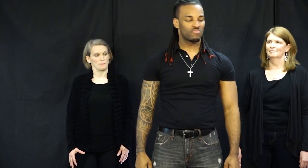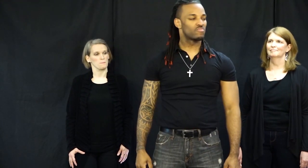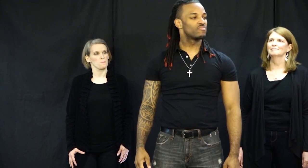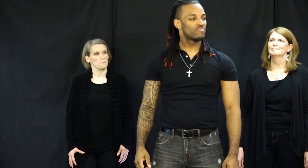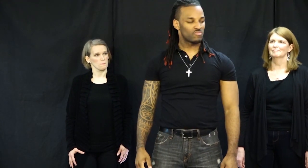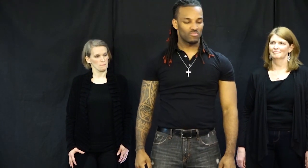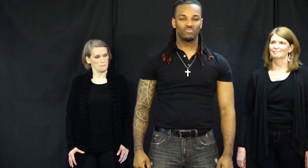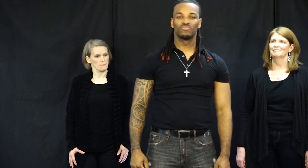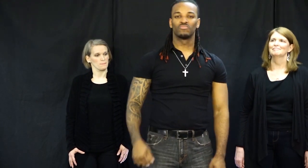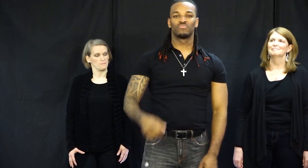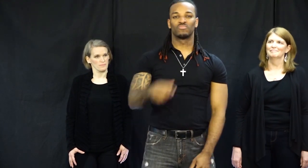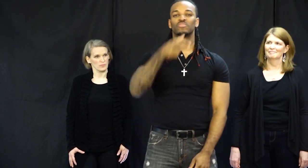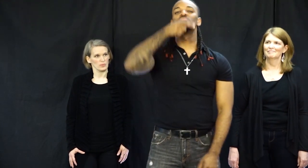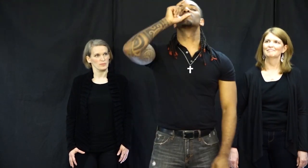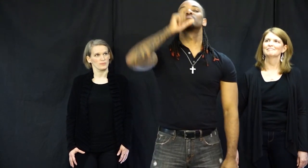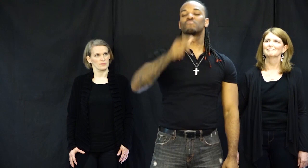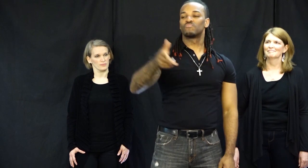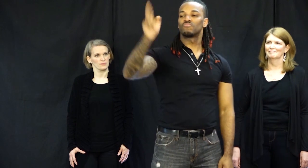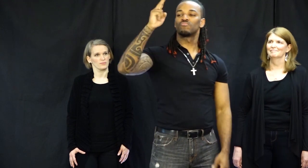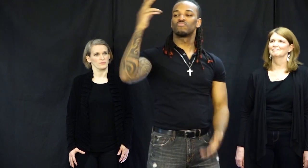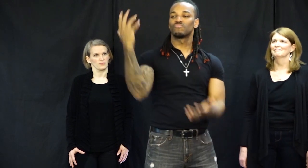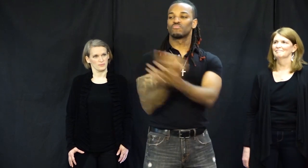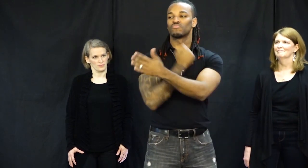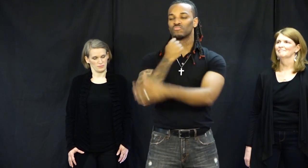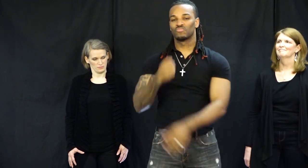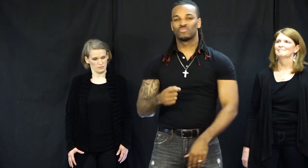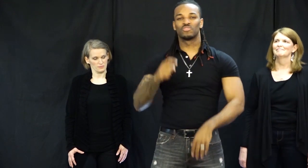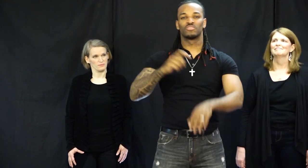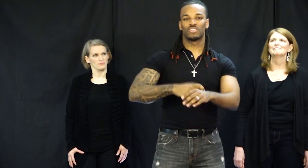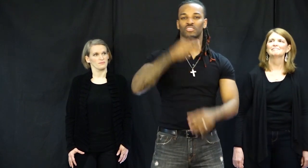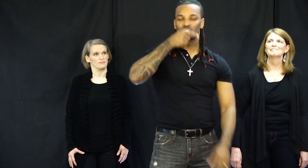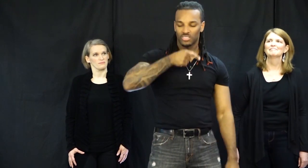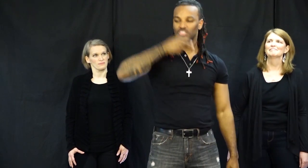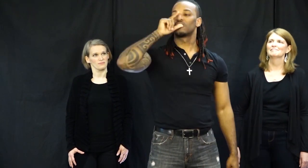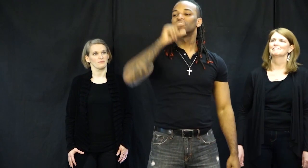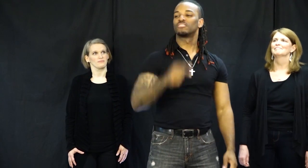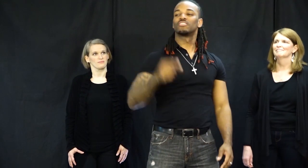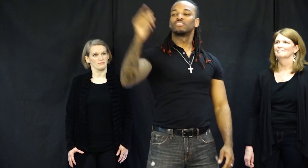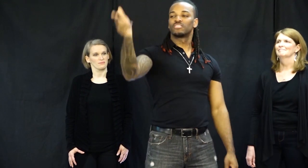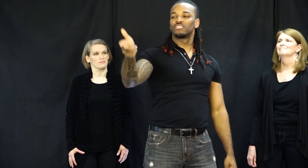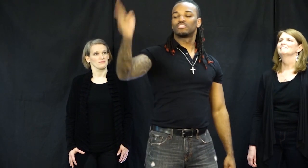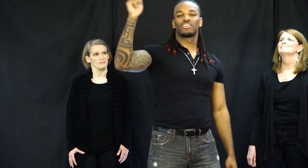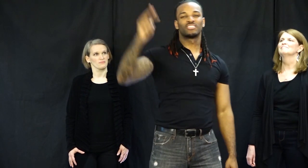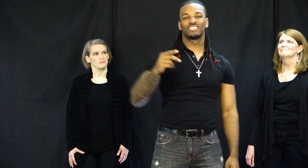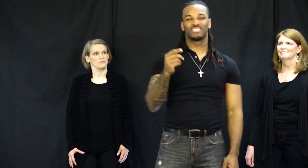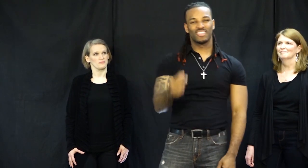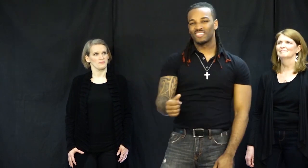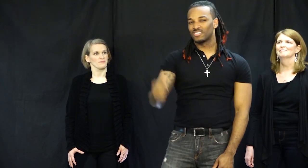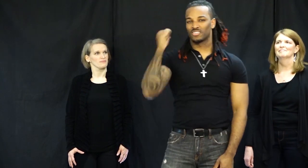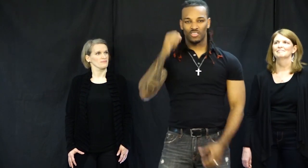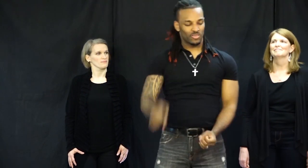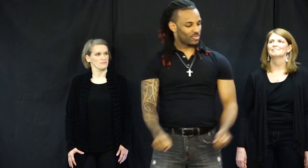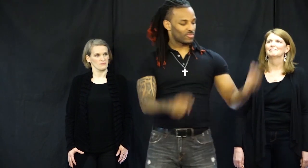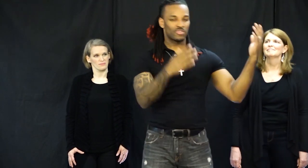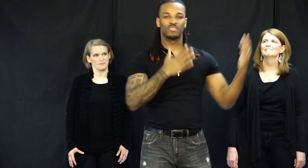shot. Rise up. Take a shot, shot, shot. Hey yo, it's time to take a shot. Time to take a shot. And I am not throwing away